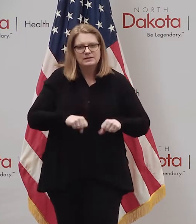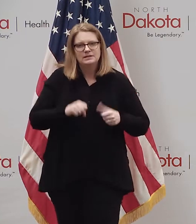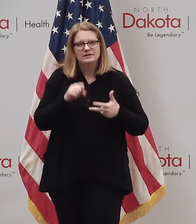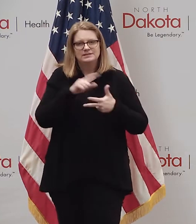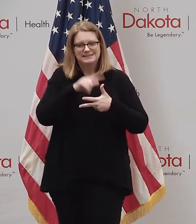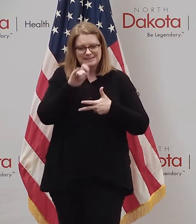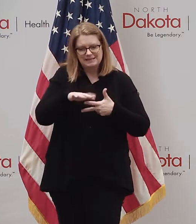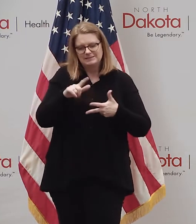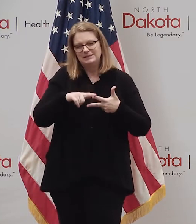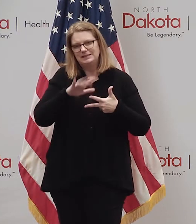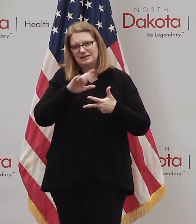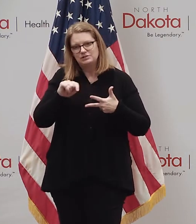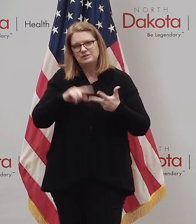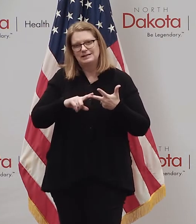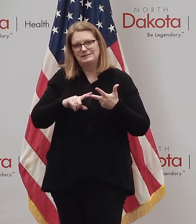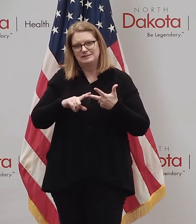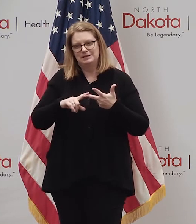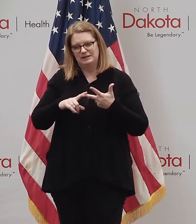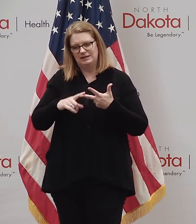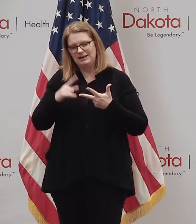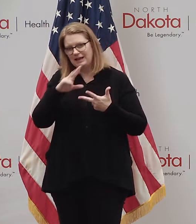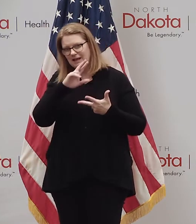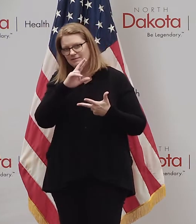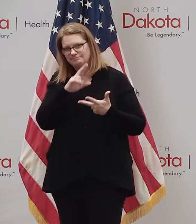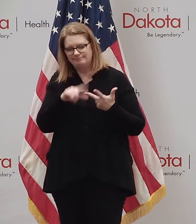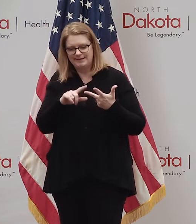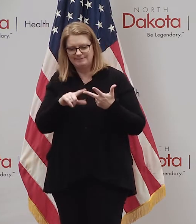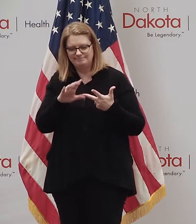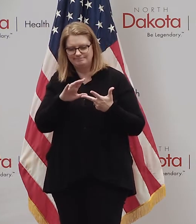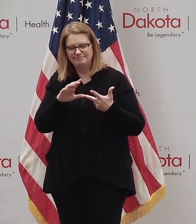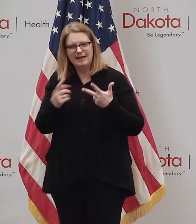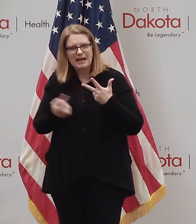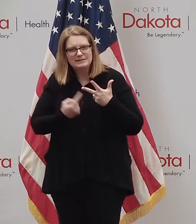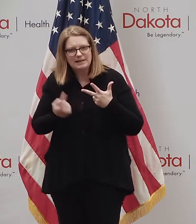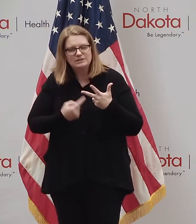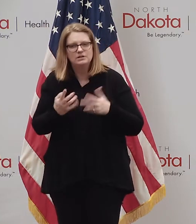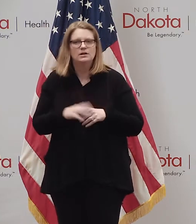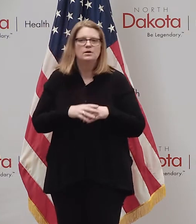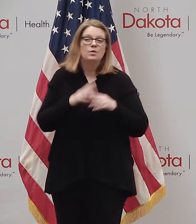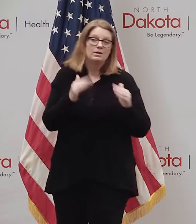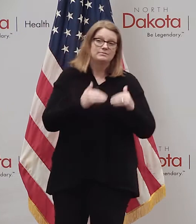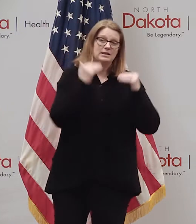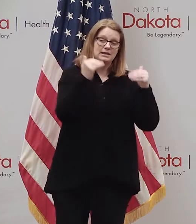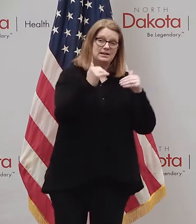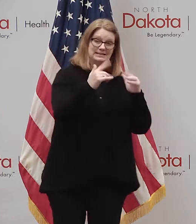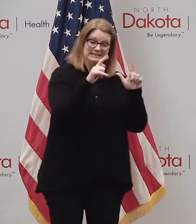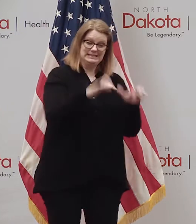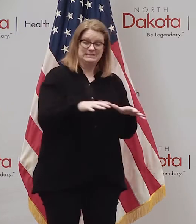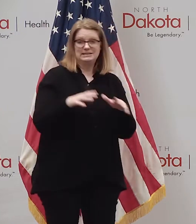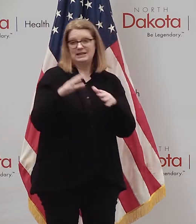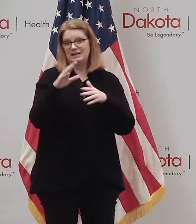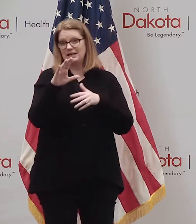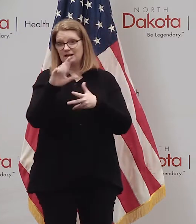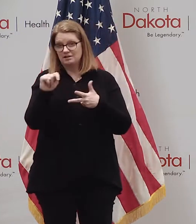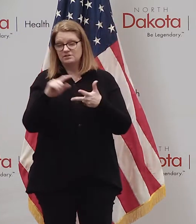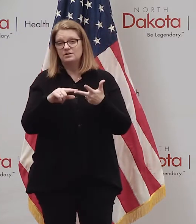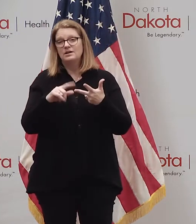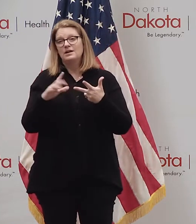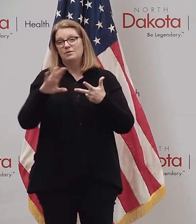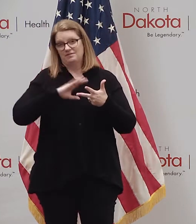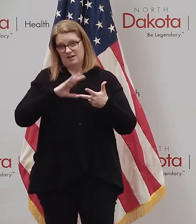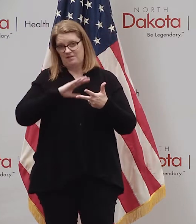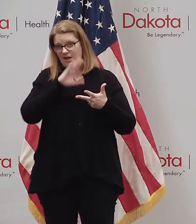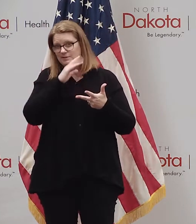contact tracing, make sure we had adequate hospital capacity. We have built up testing and contact tracing. We do have adequate hospital